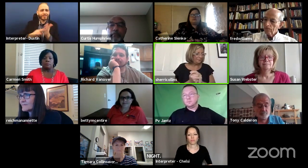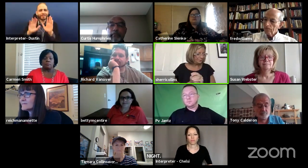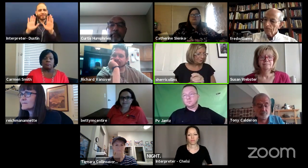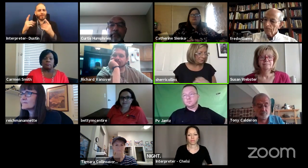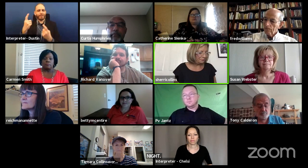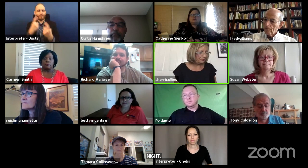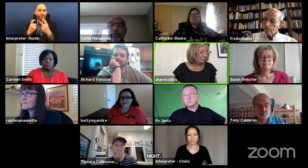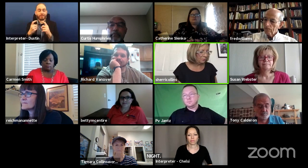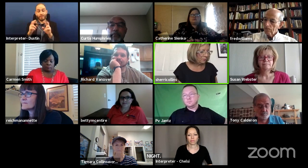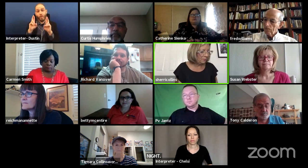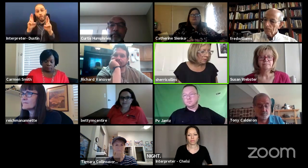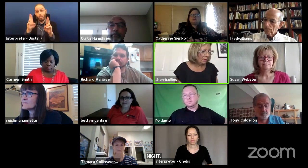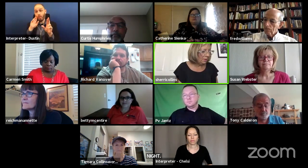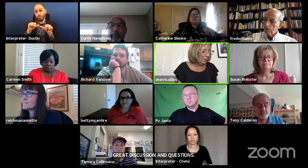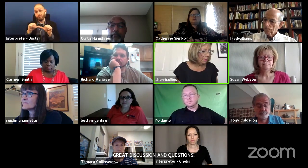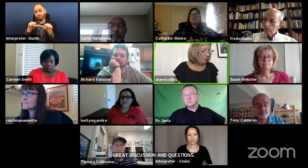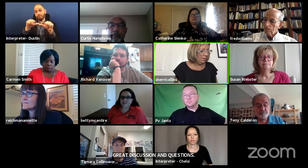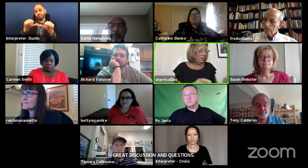that.